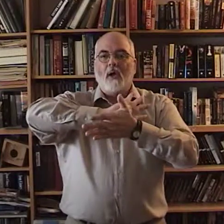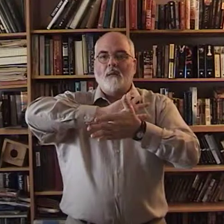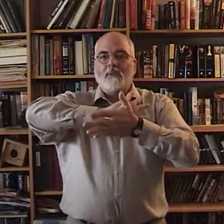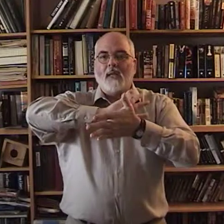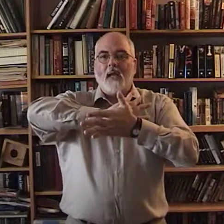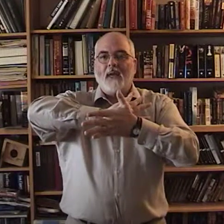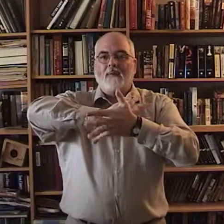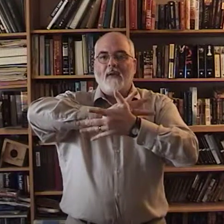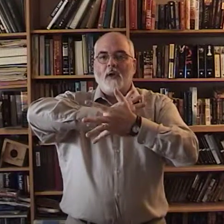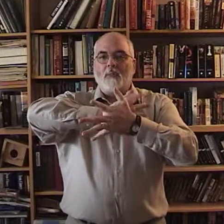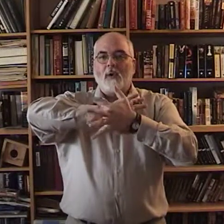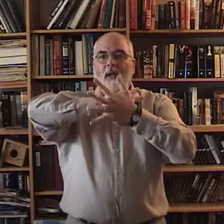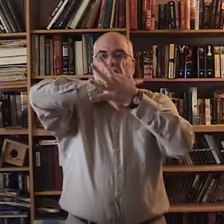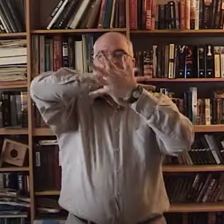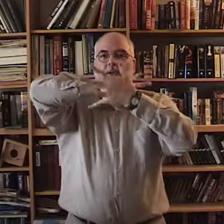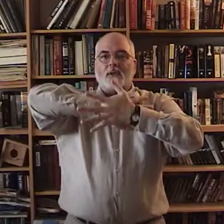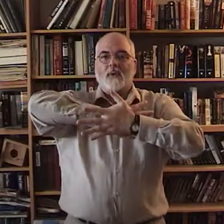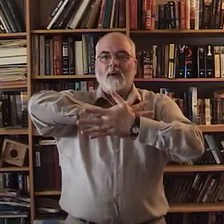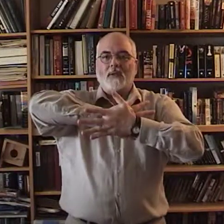palms together, fingers pointing in opposite directions.